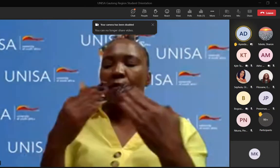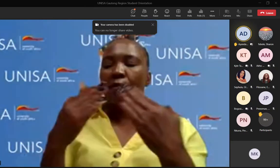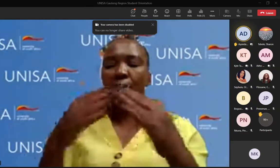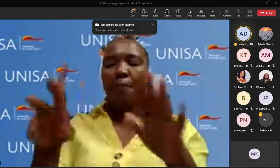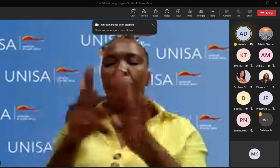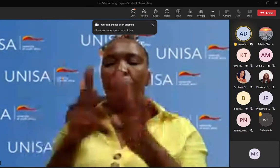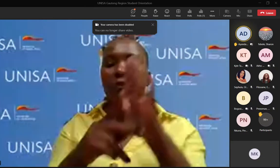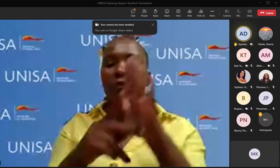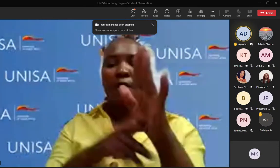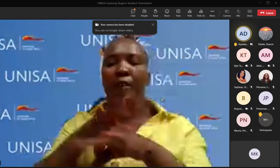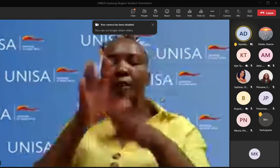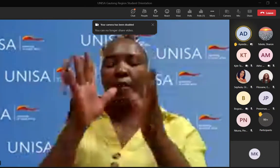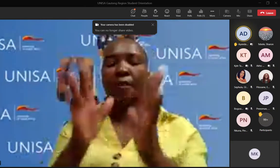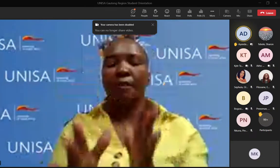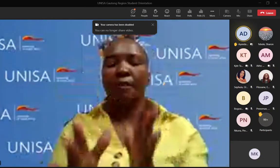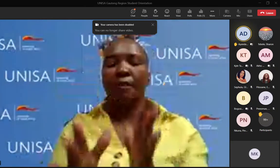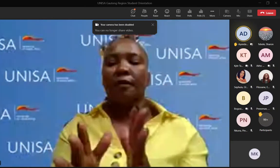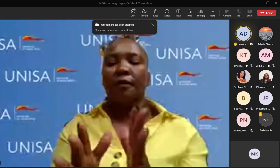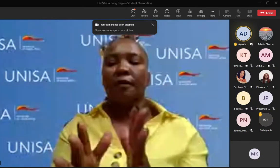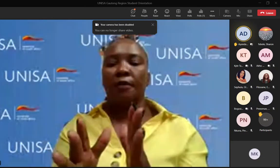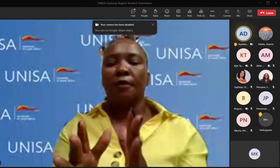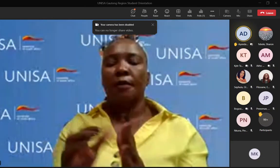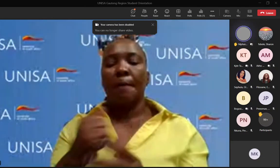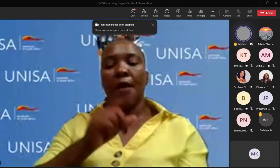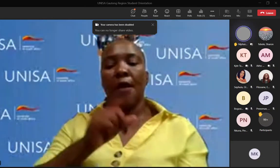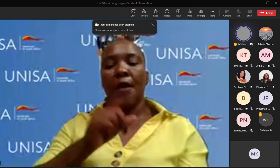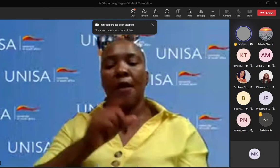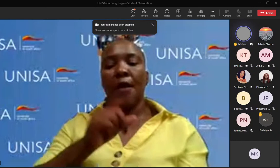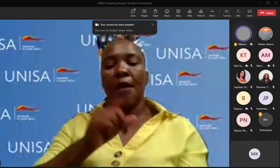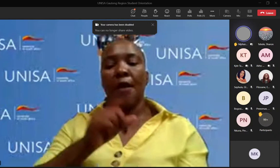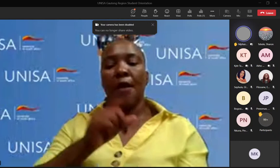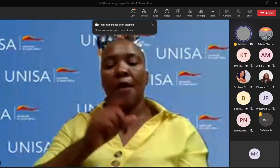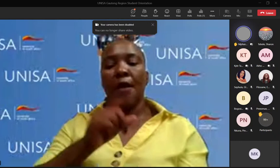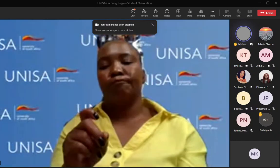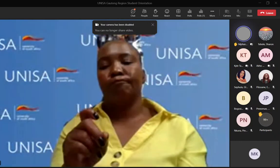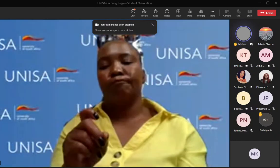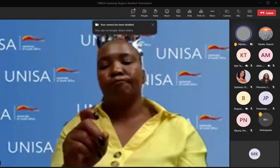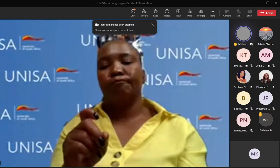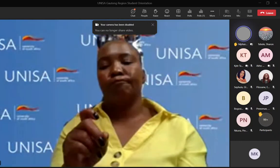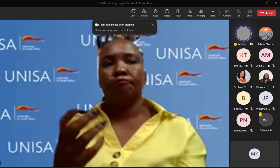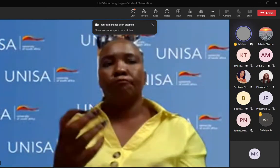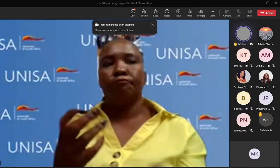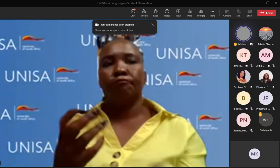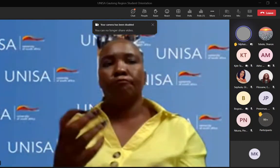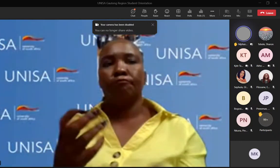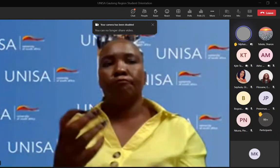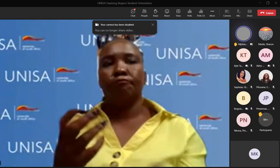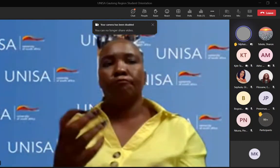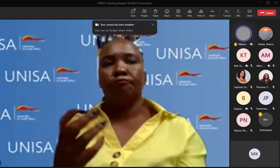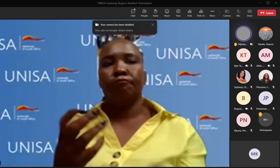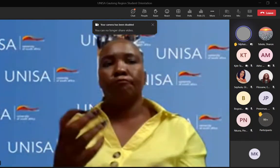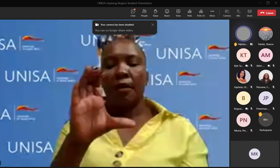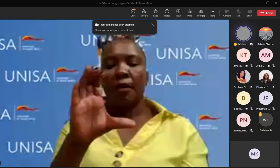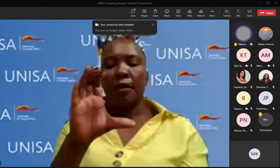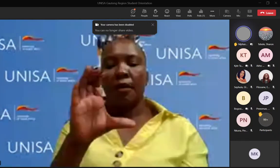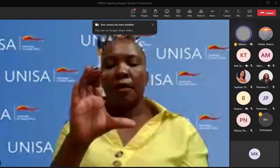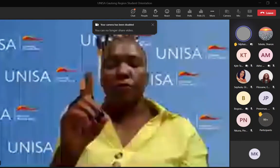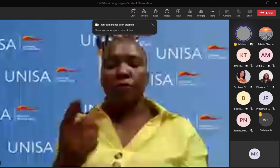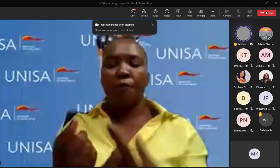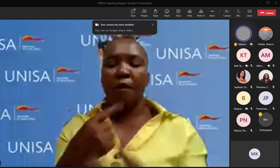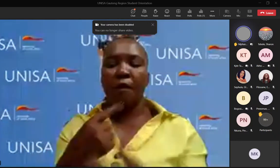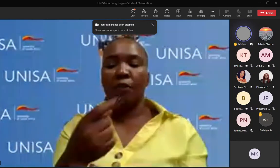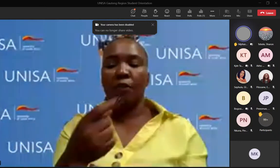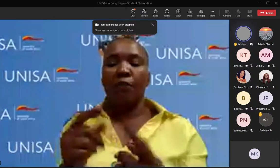director my question my question based on um as sweet I just want to find out the Clone that